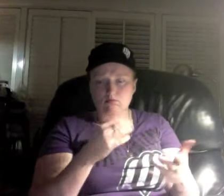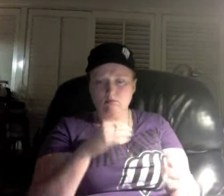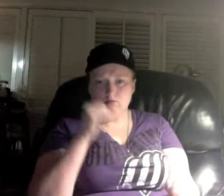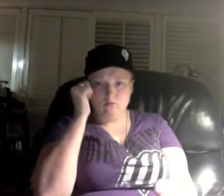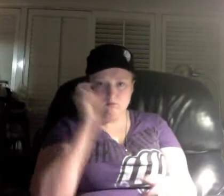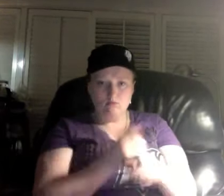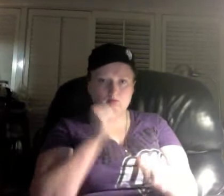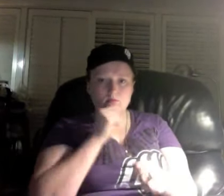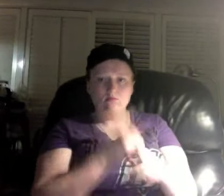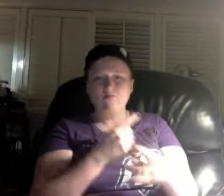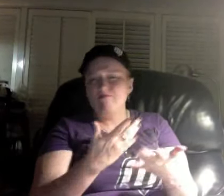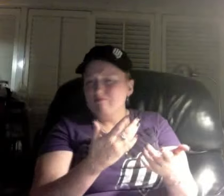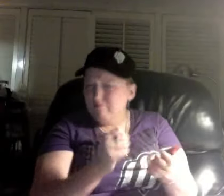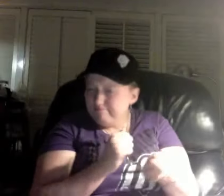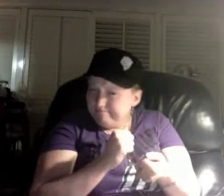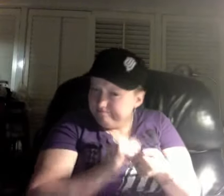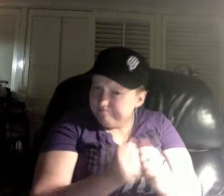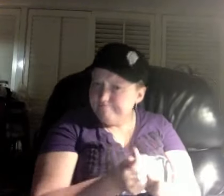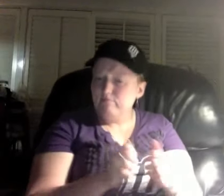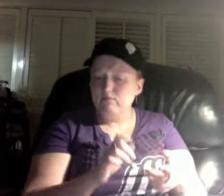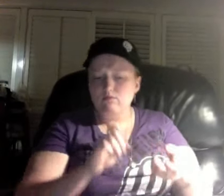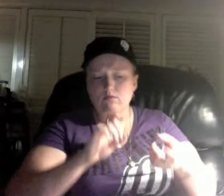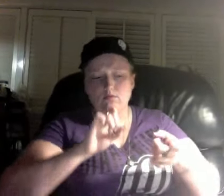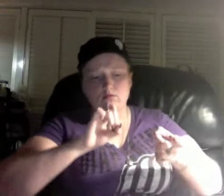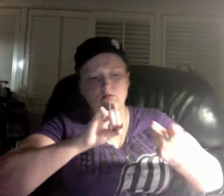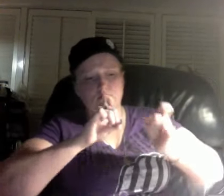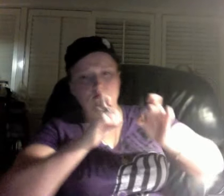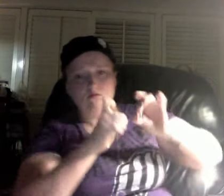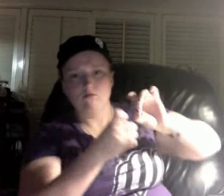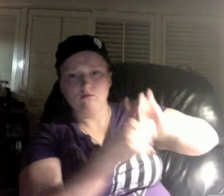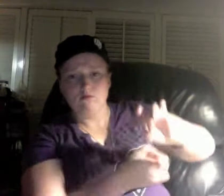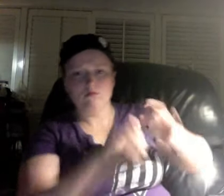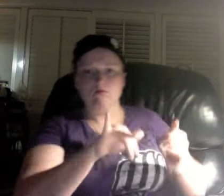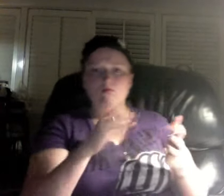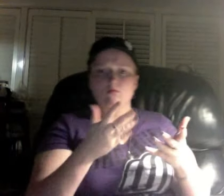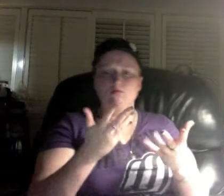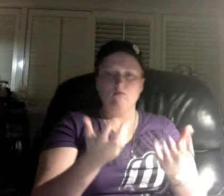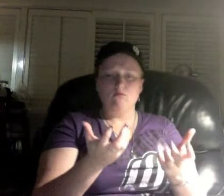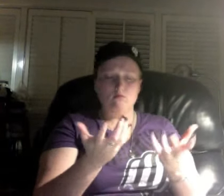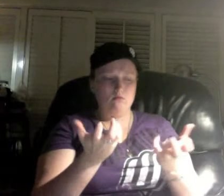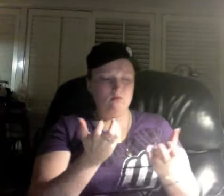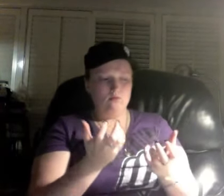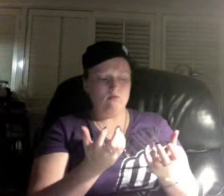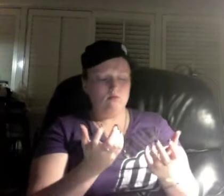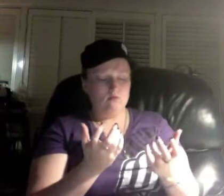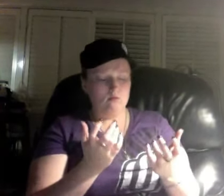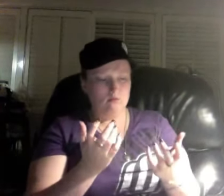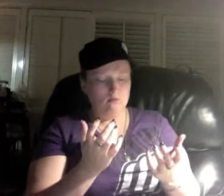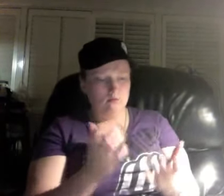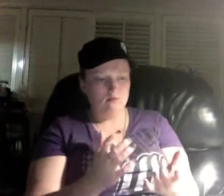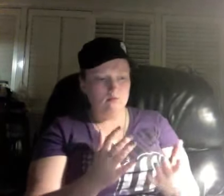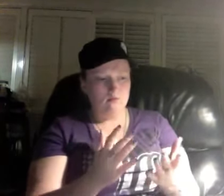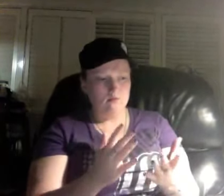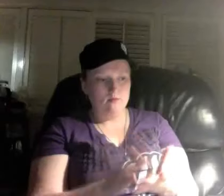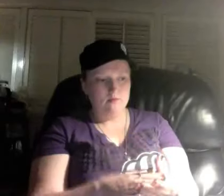And we talk about keys and how the keys to heaven, your key into heaven is really your faith, and the reason that